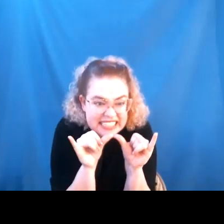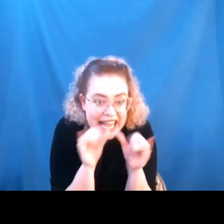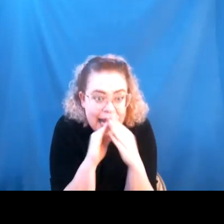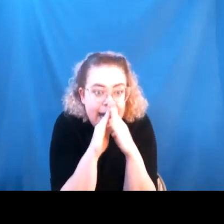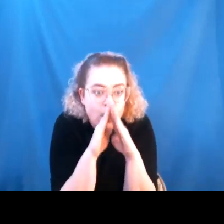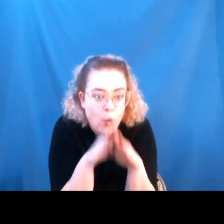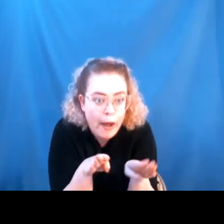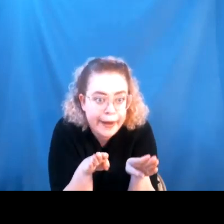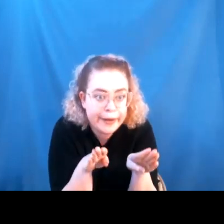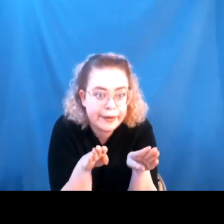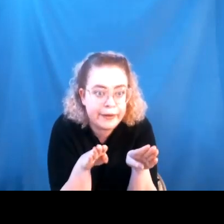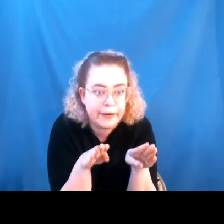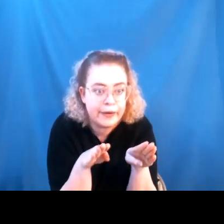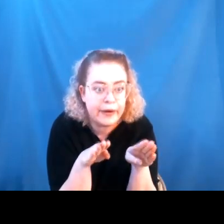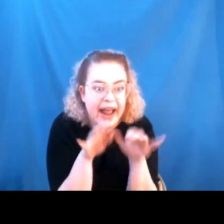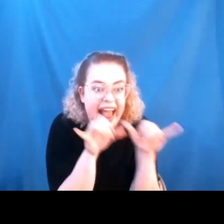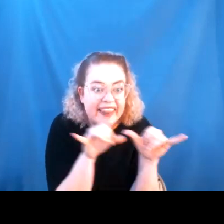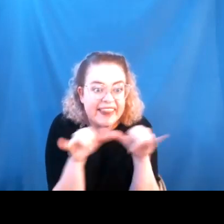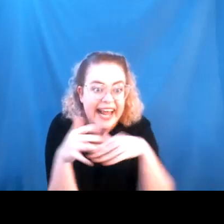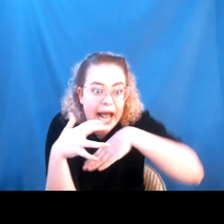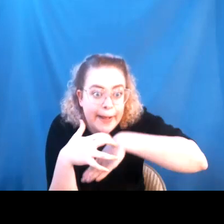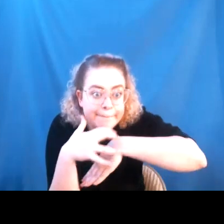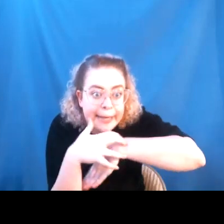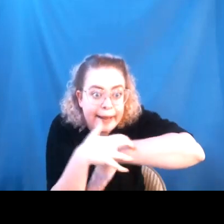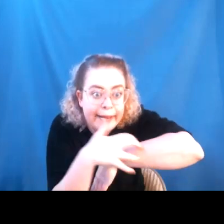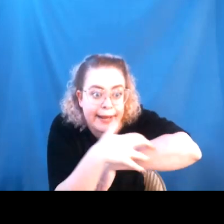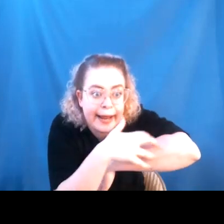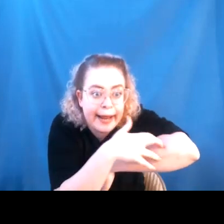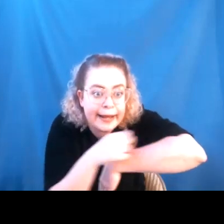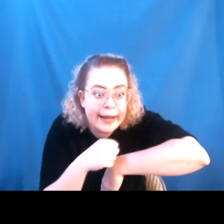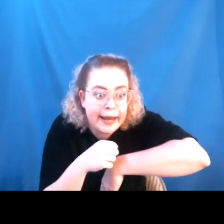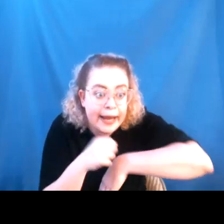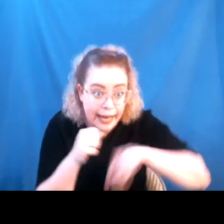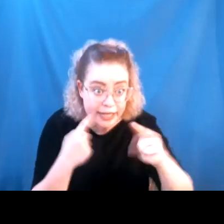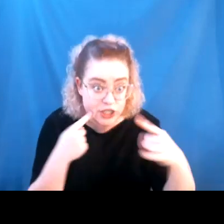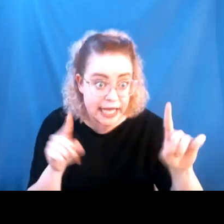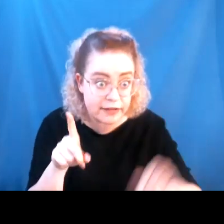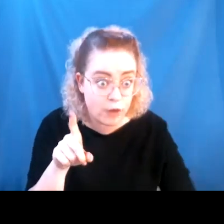quiet like a chameleon. Is she doing it?